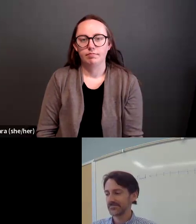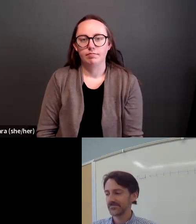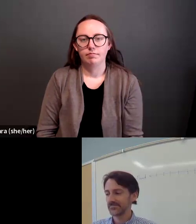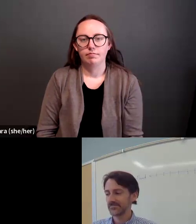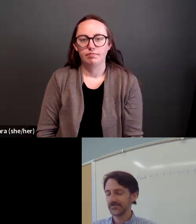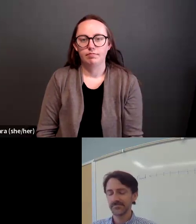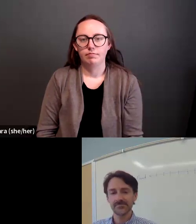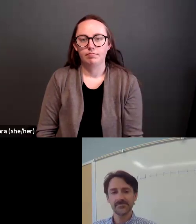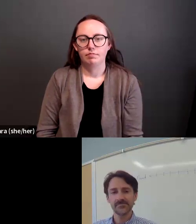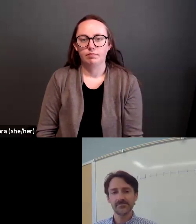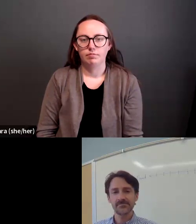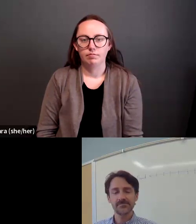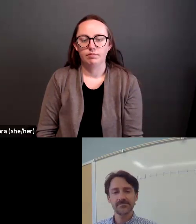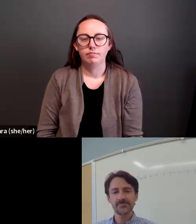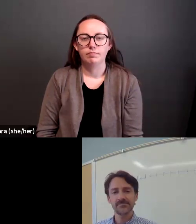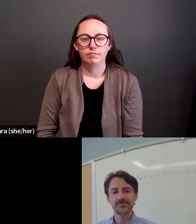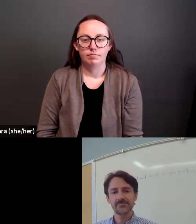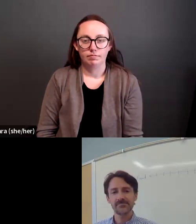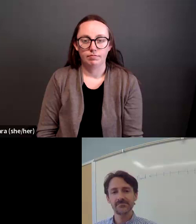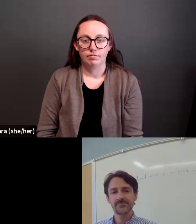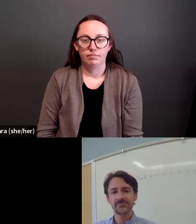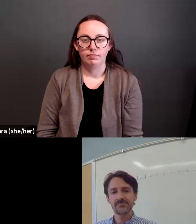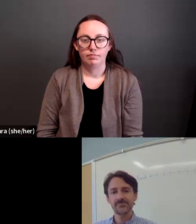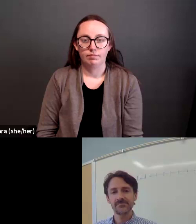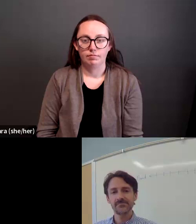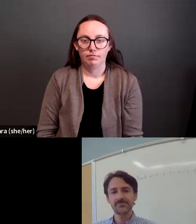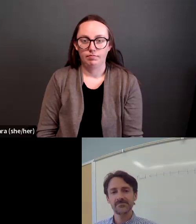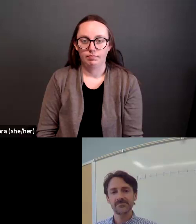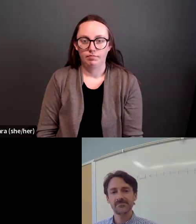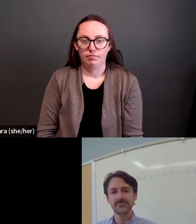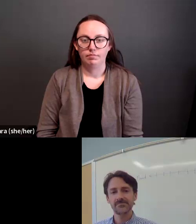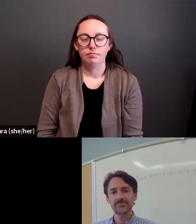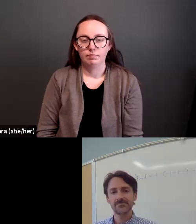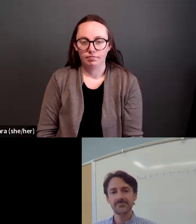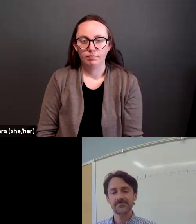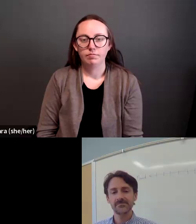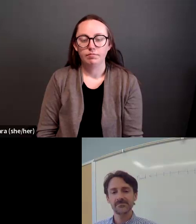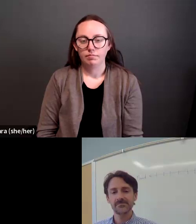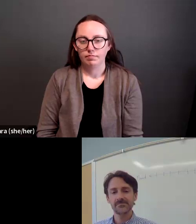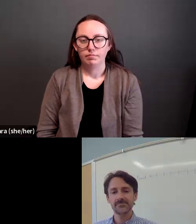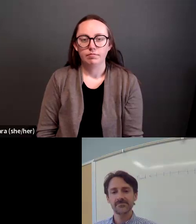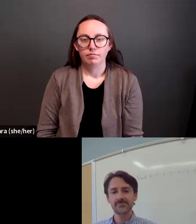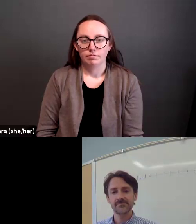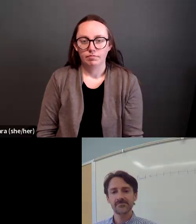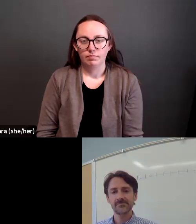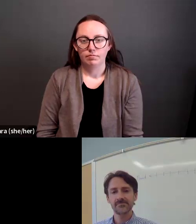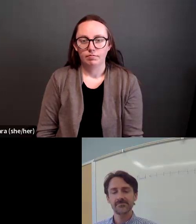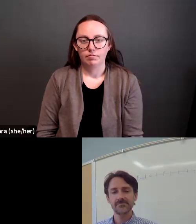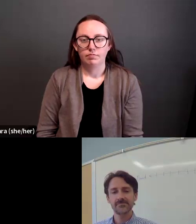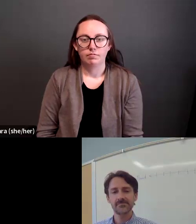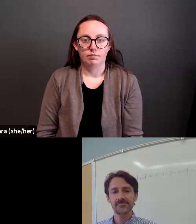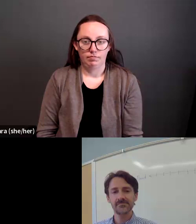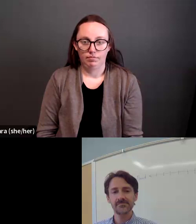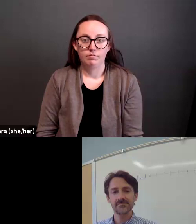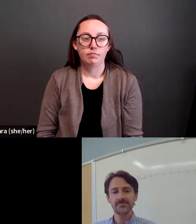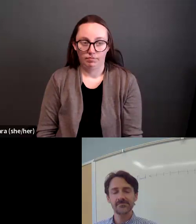So he spent a semester teaching himself 3D design and made his own entire chanter, designed it from scratch. At the end of the semester,